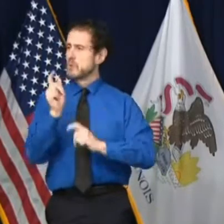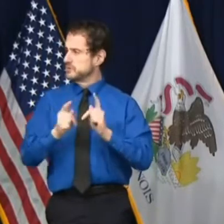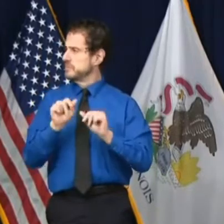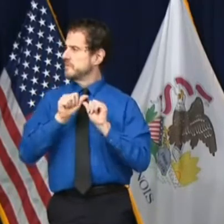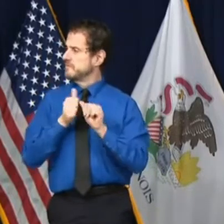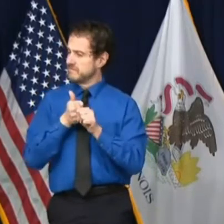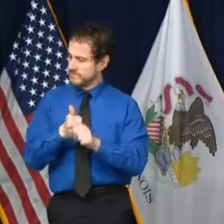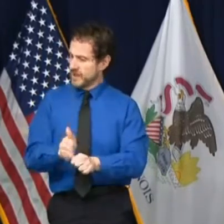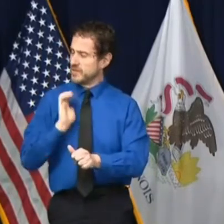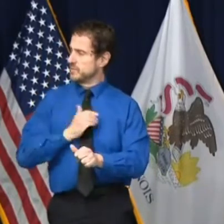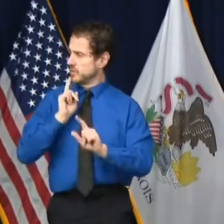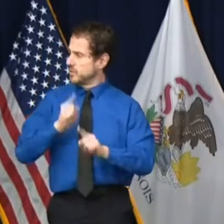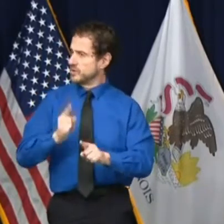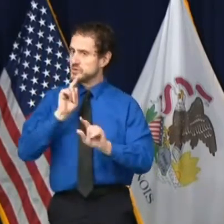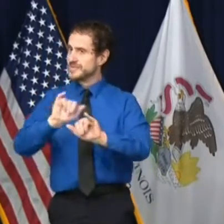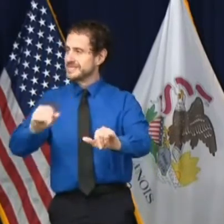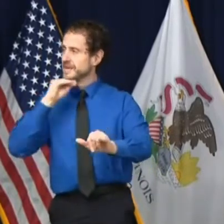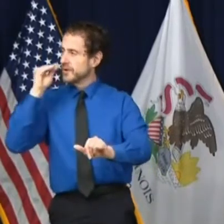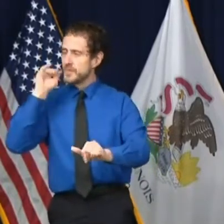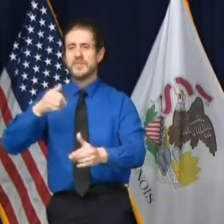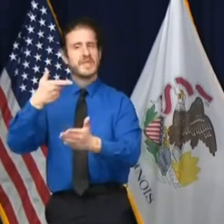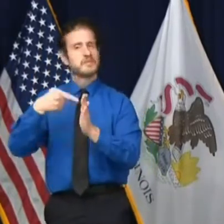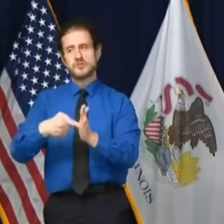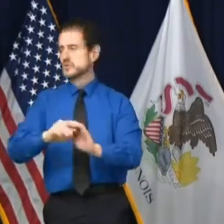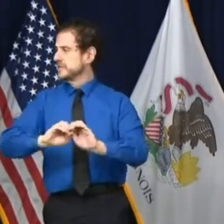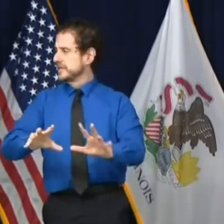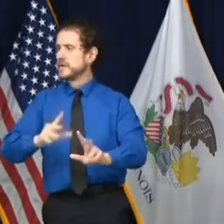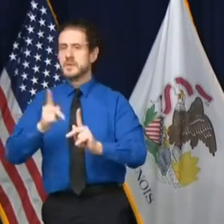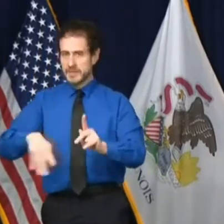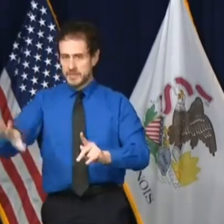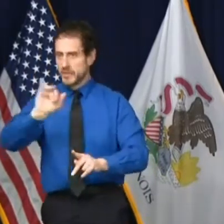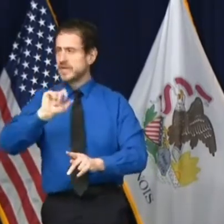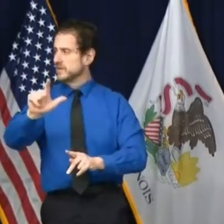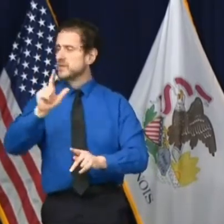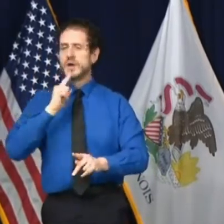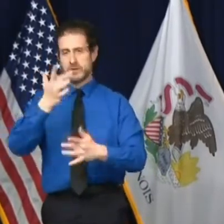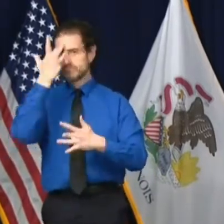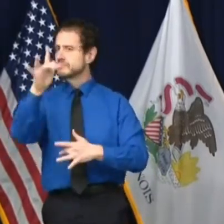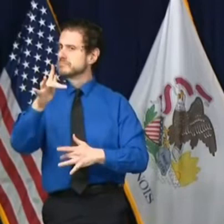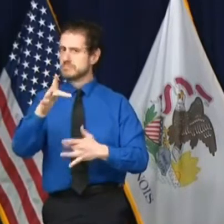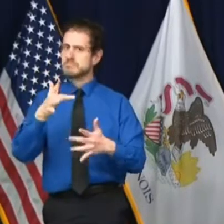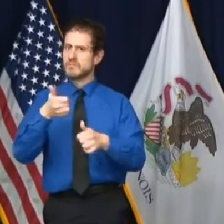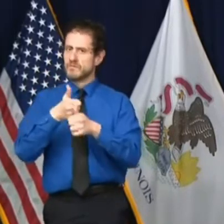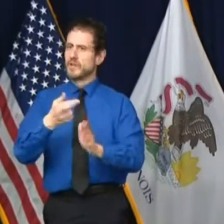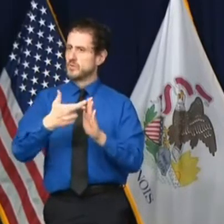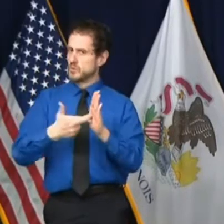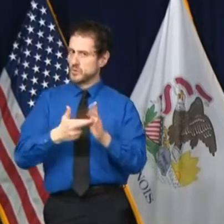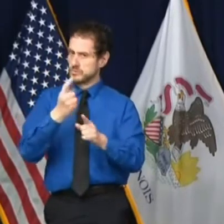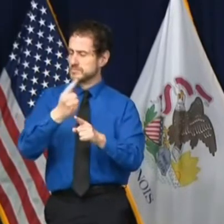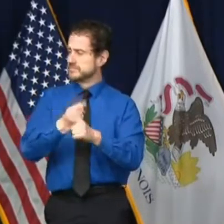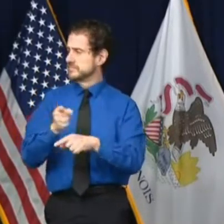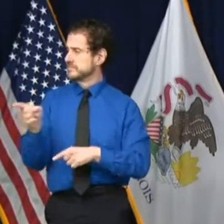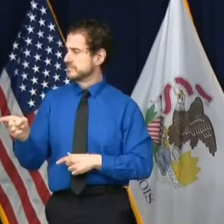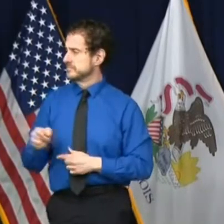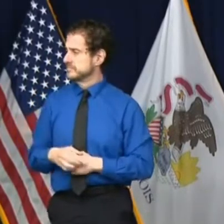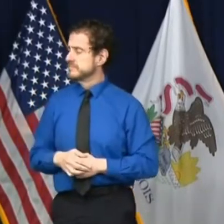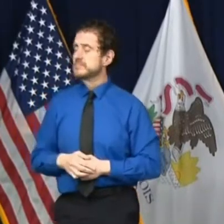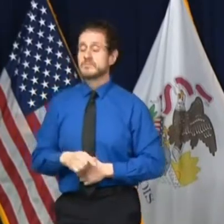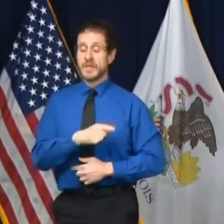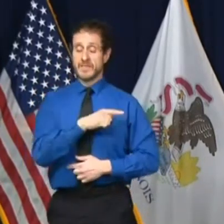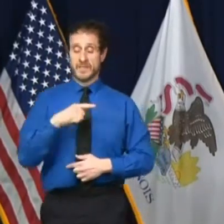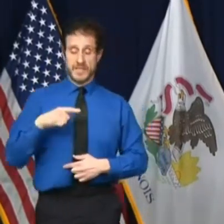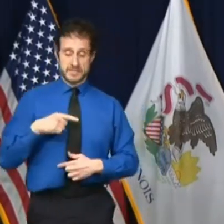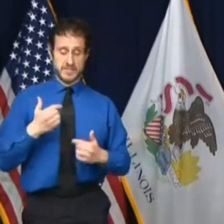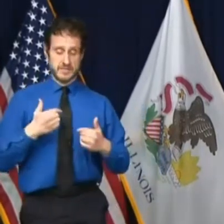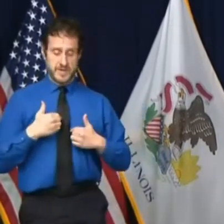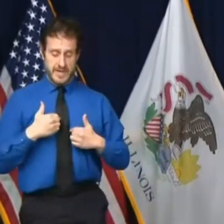order is other evidence of how terrific the people of Illinois are. There's legislation being introduced in the General Assembly that would